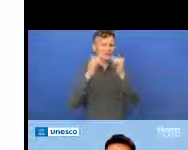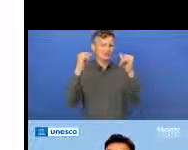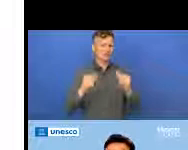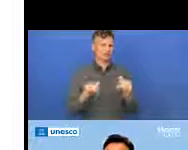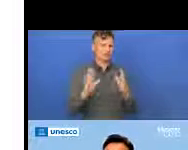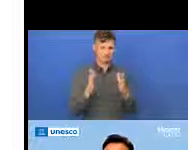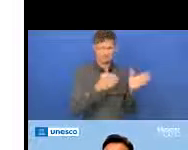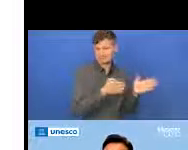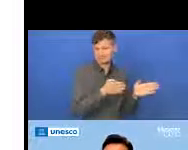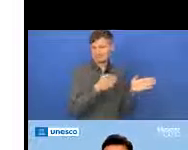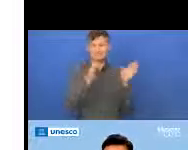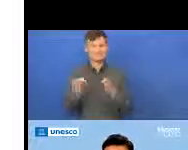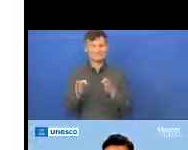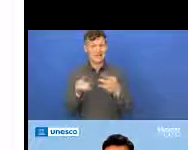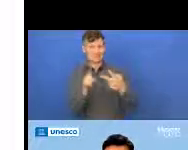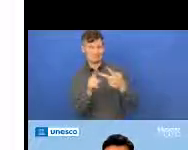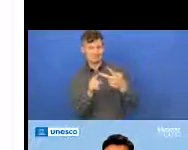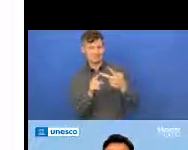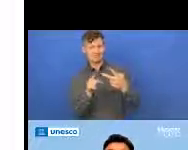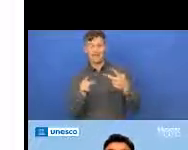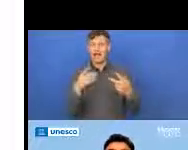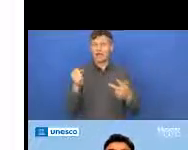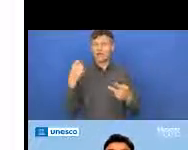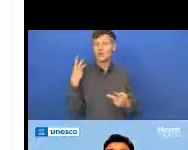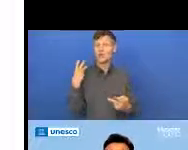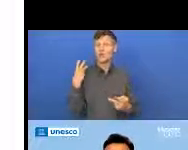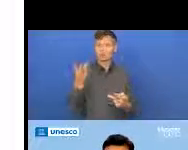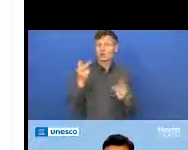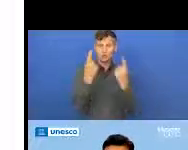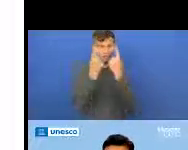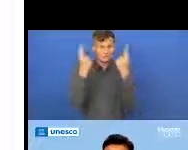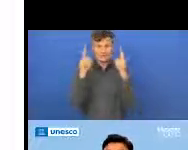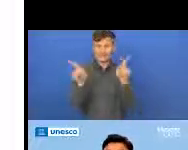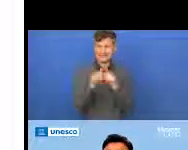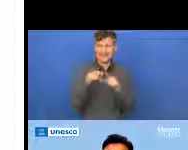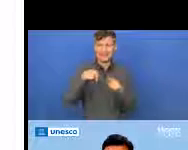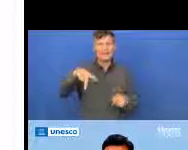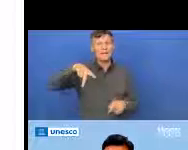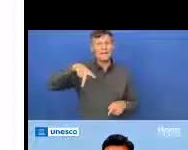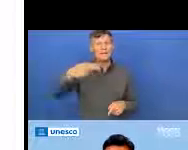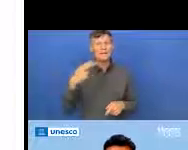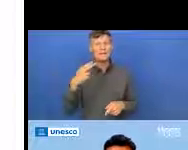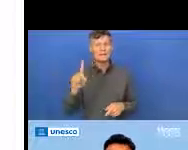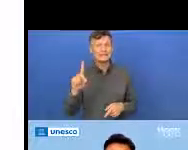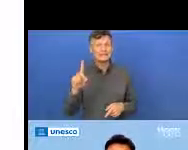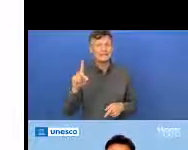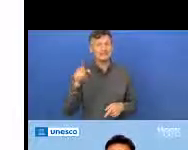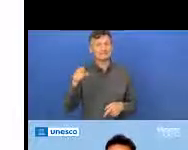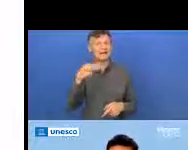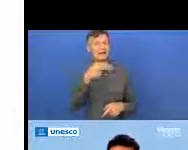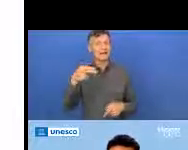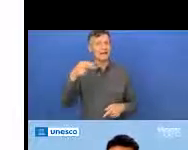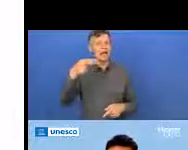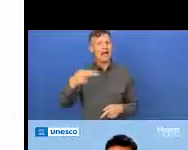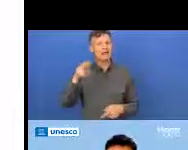PhD candidate at the University of Washington, and she conducted some of the focus group discussions in China.